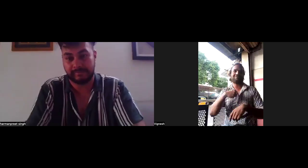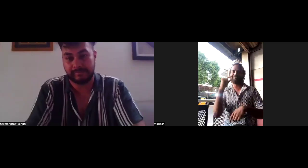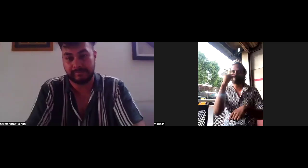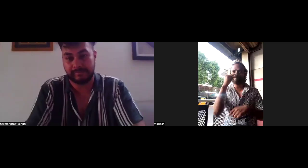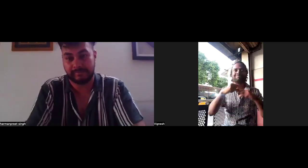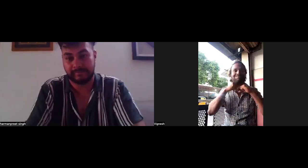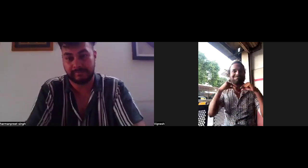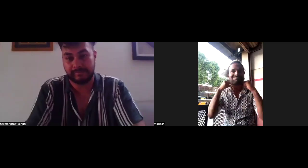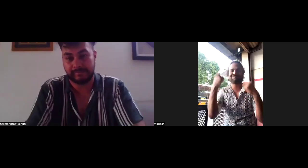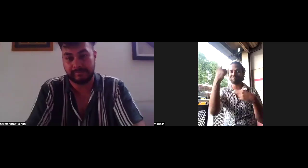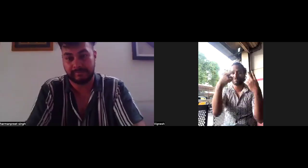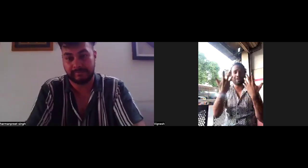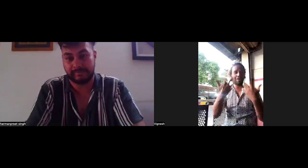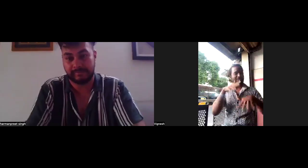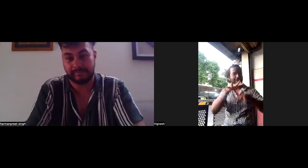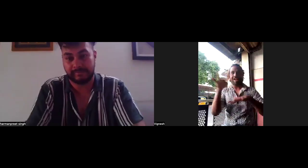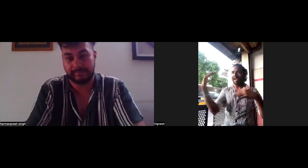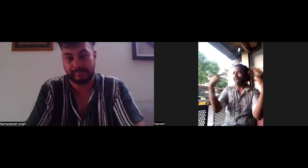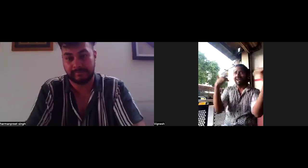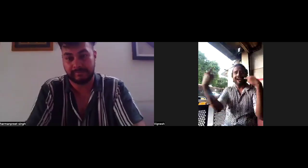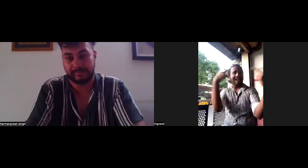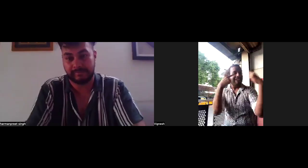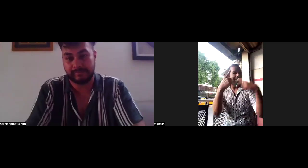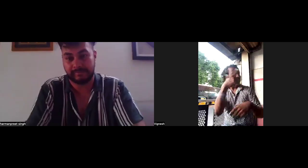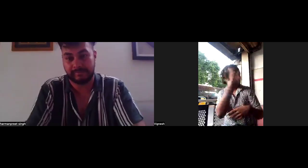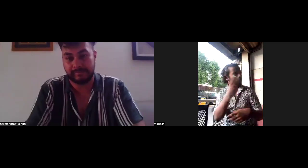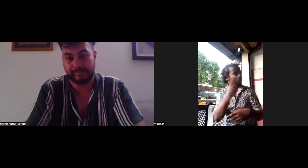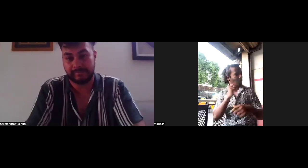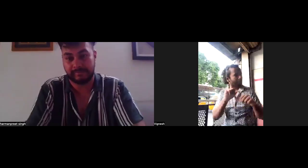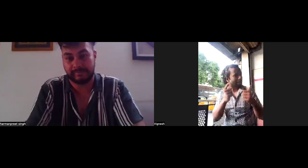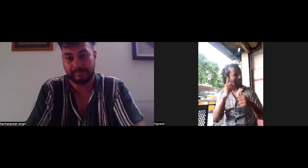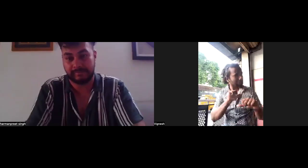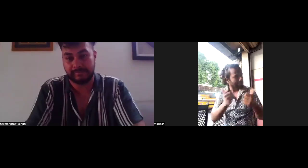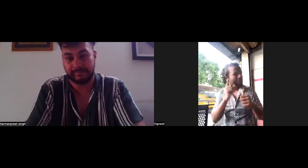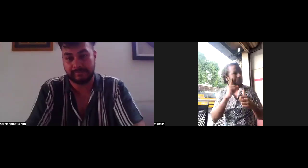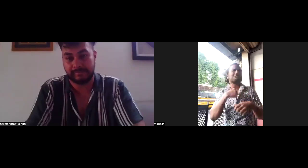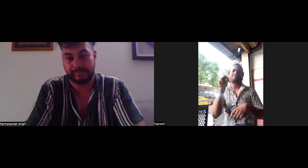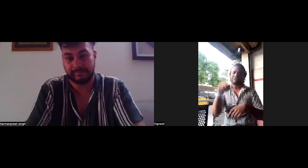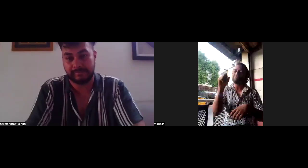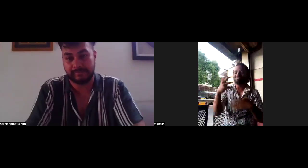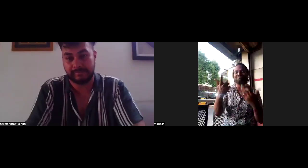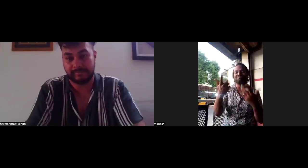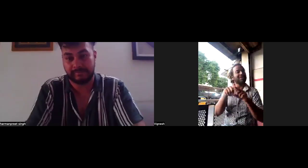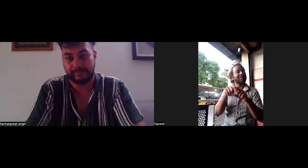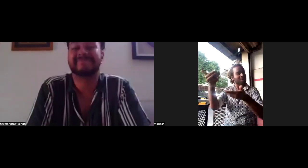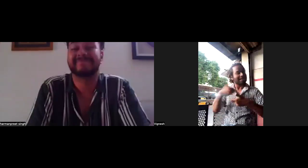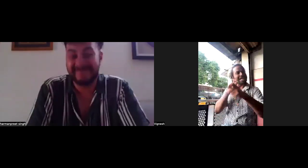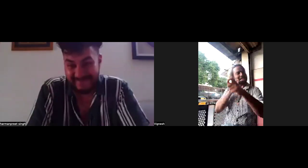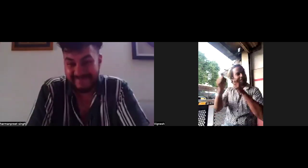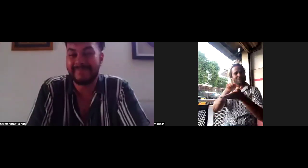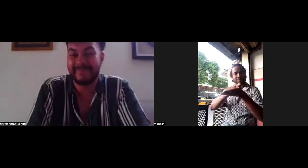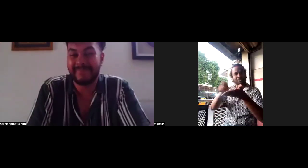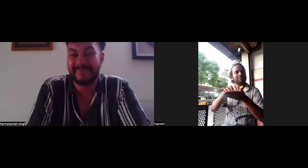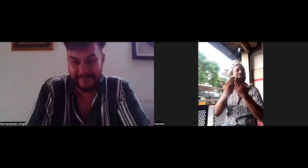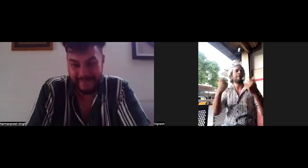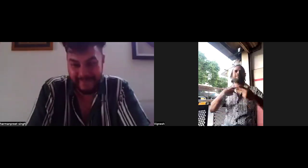some performances from different cultures across India, from Rajasthan and stuff like that. And we were also there. And this is the first time there